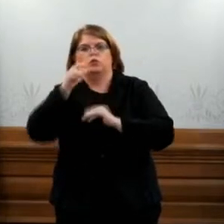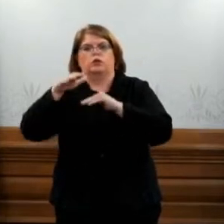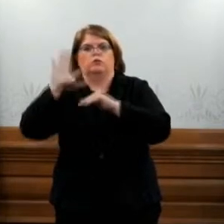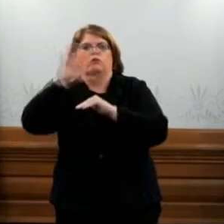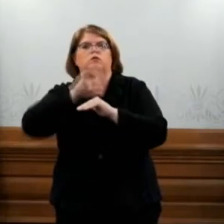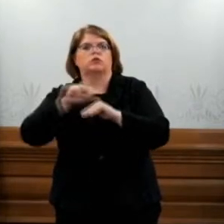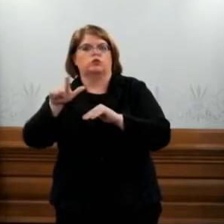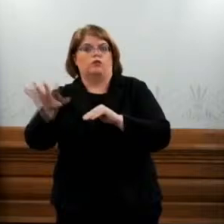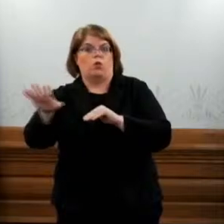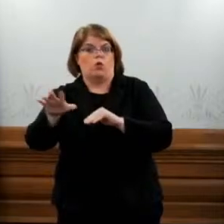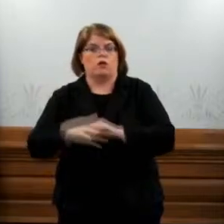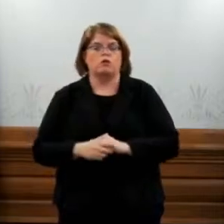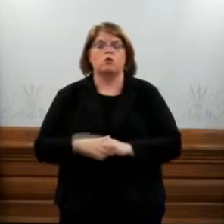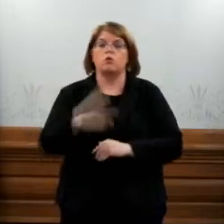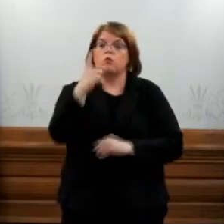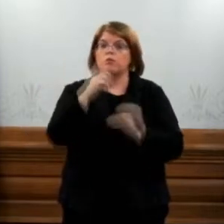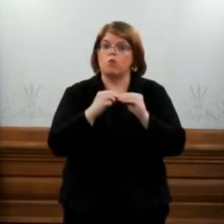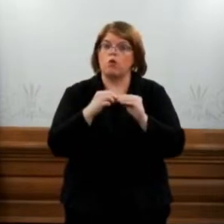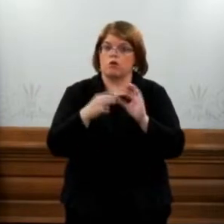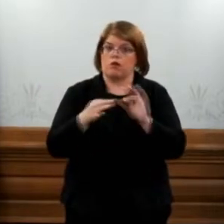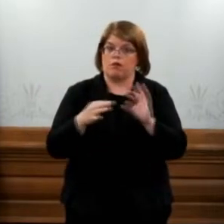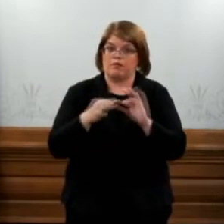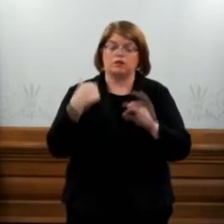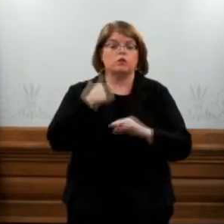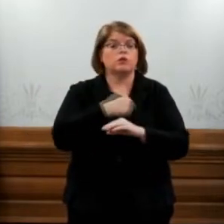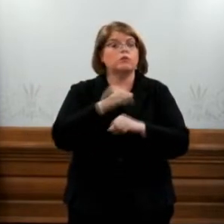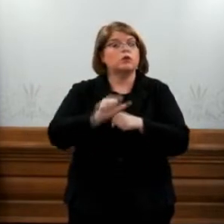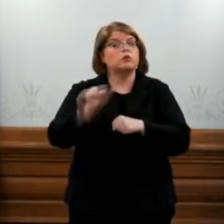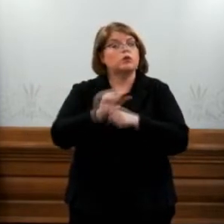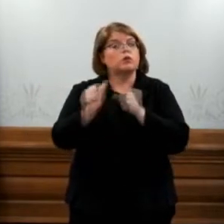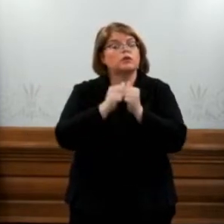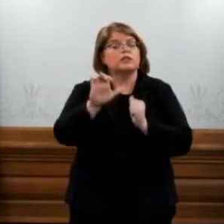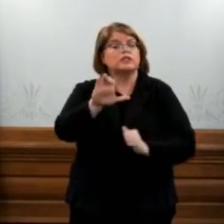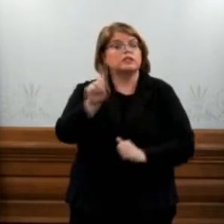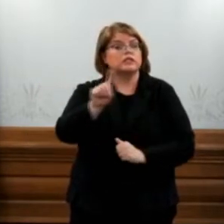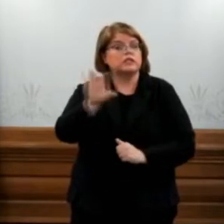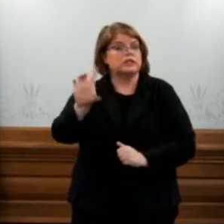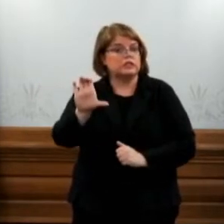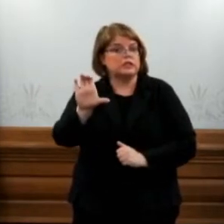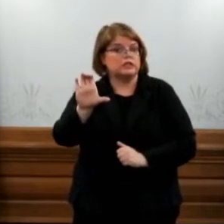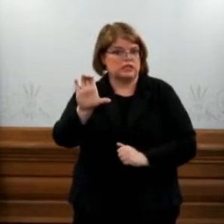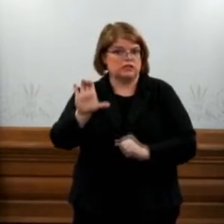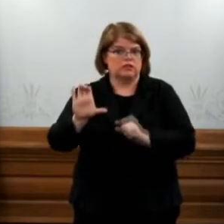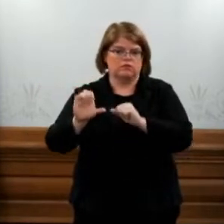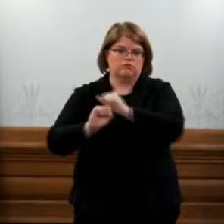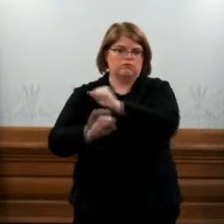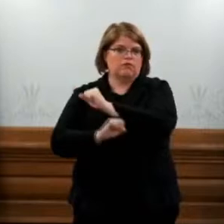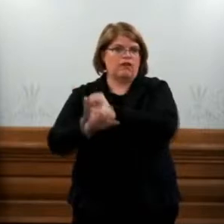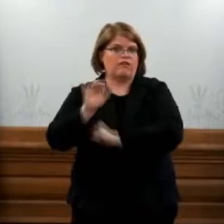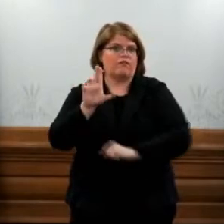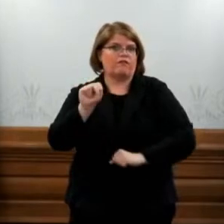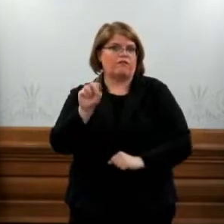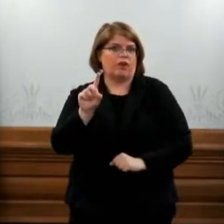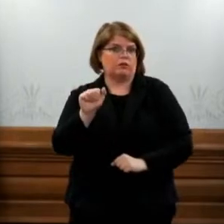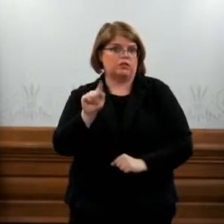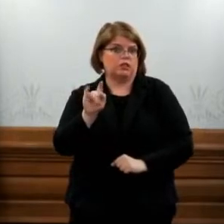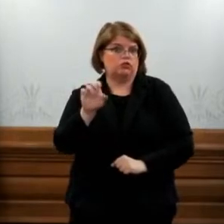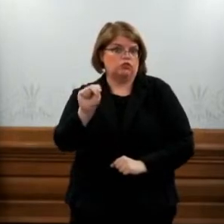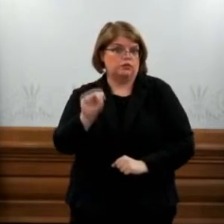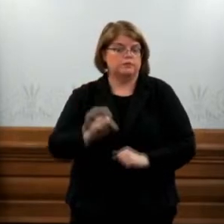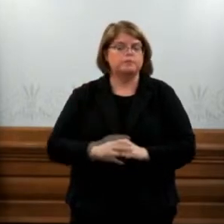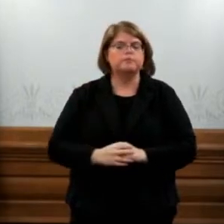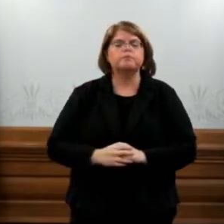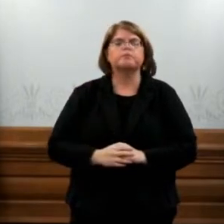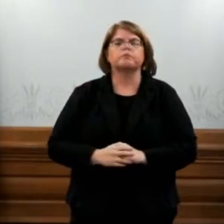One more comment. We've been working with the CDC Foundation, the foundation arm of the Center for Disease Control and Prevention,